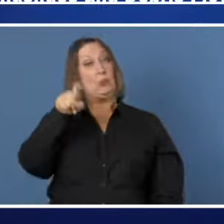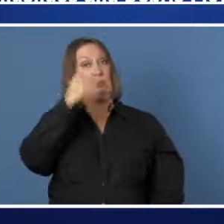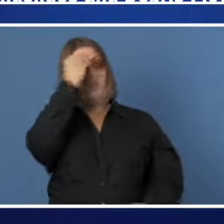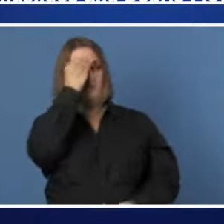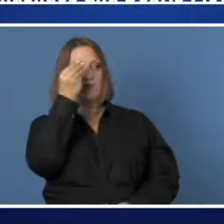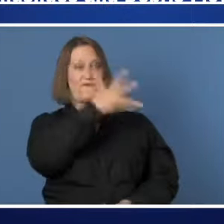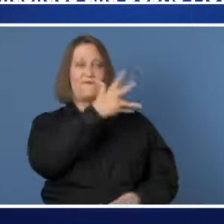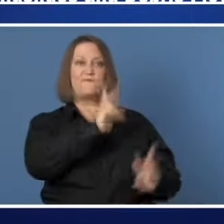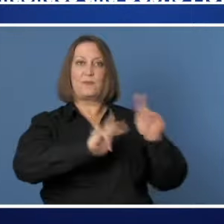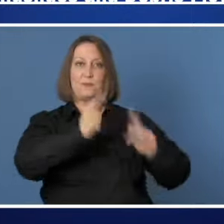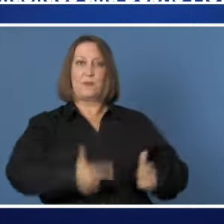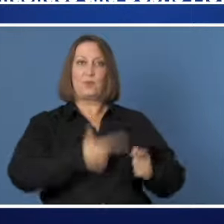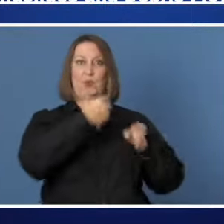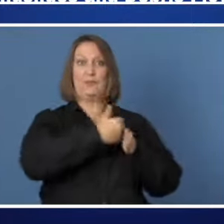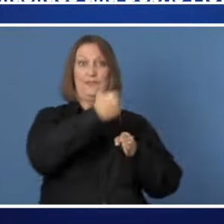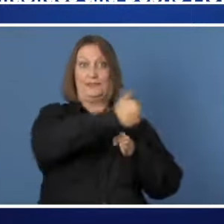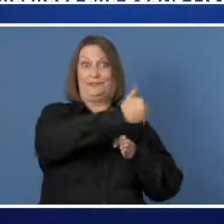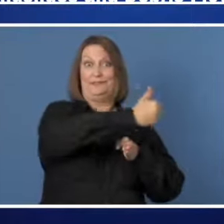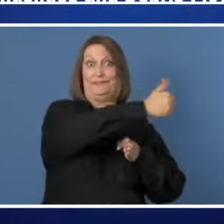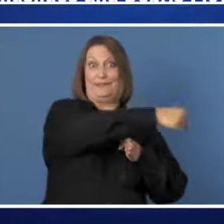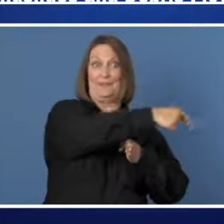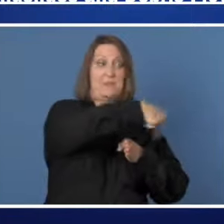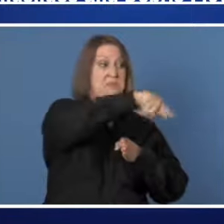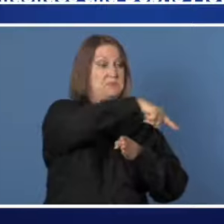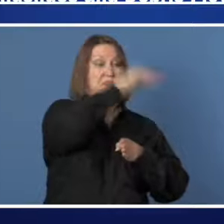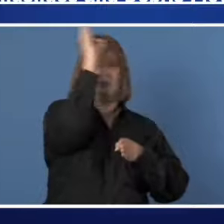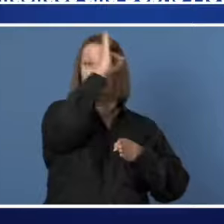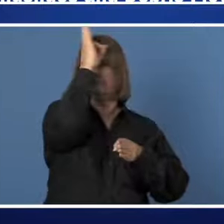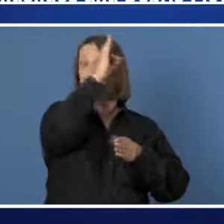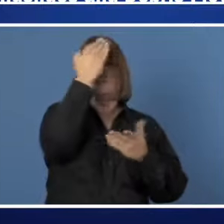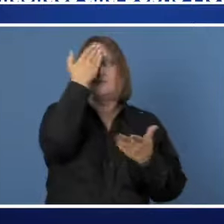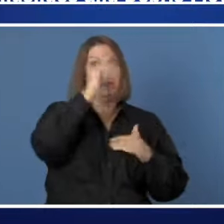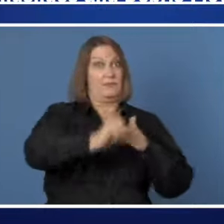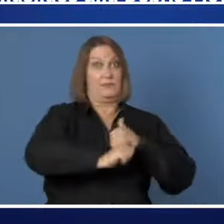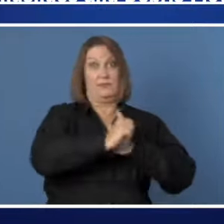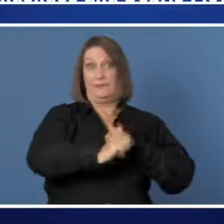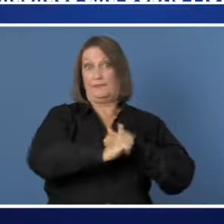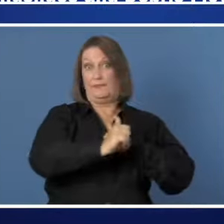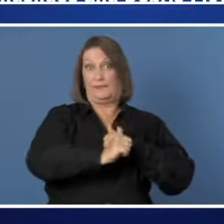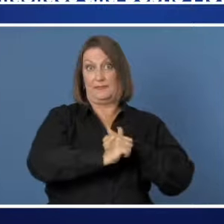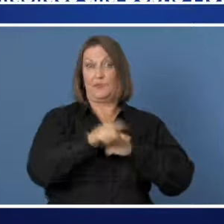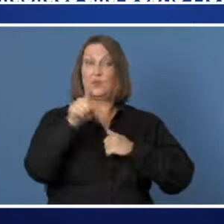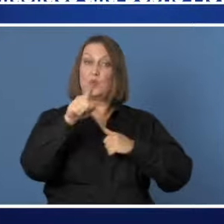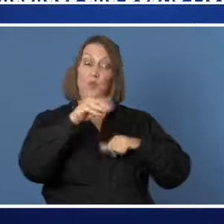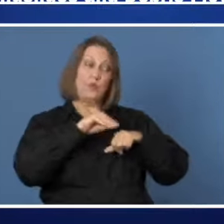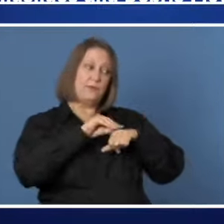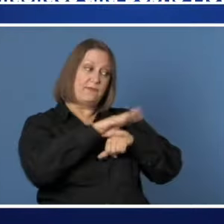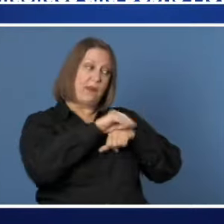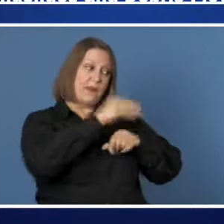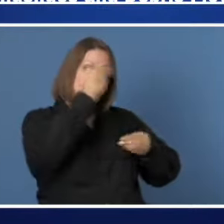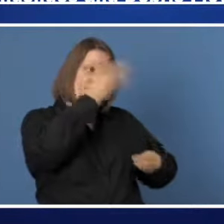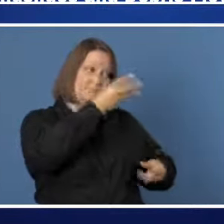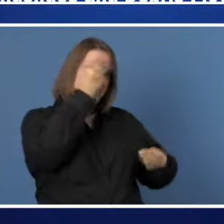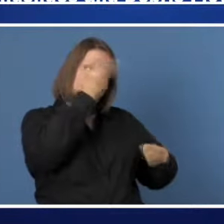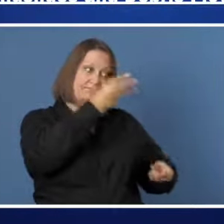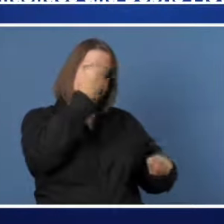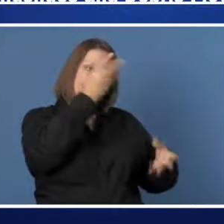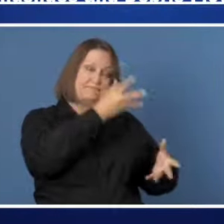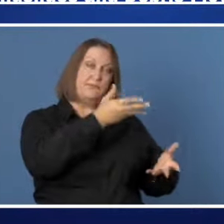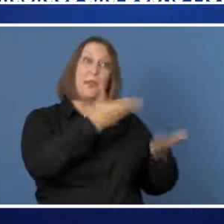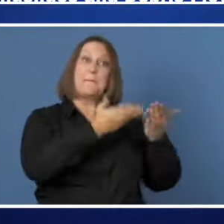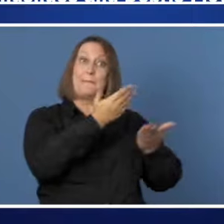Inform affected neighbors. Your neighbors may not be aware of potential hazards. Advising